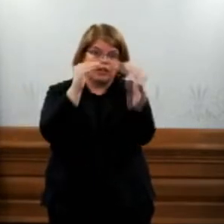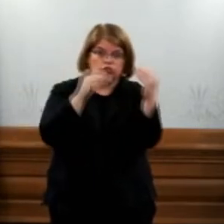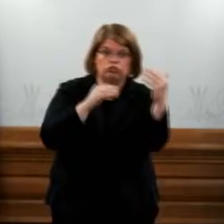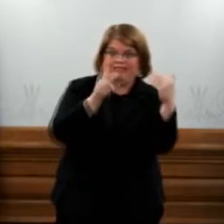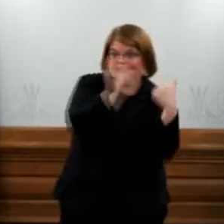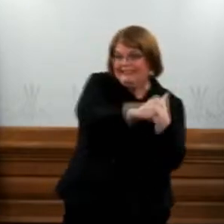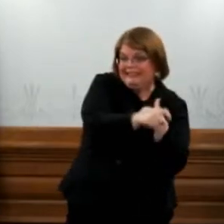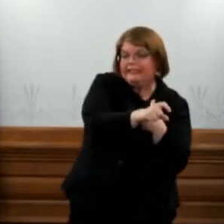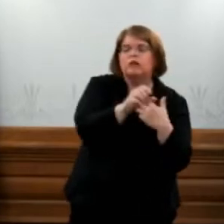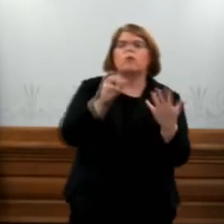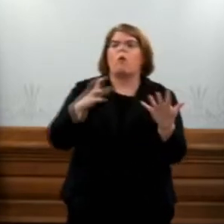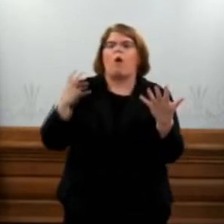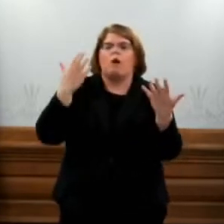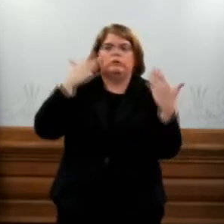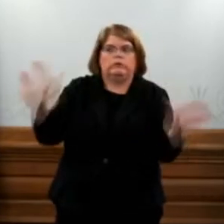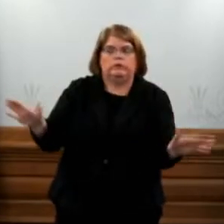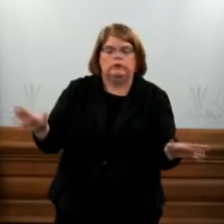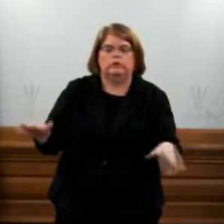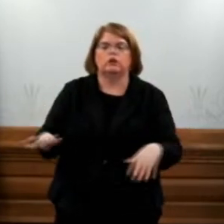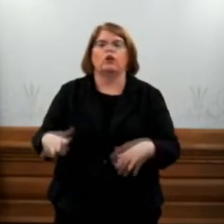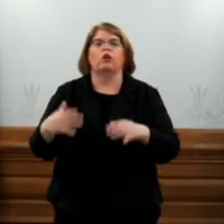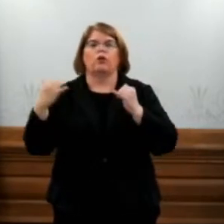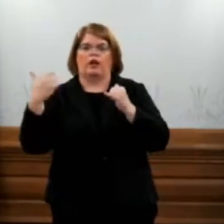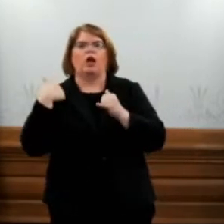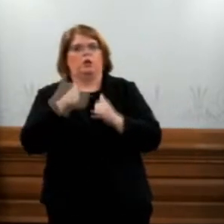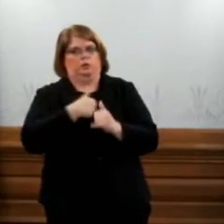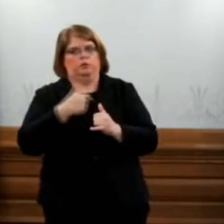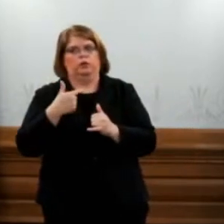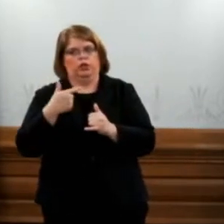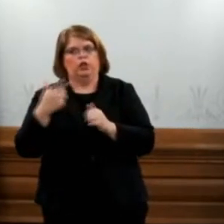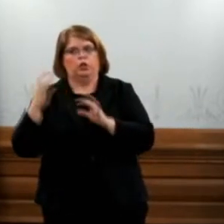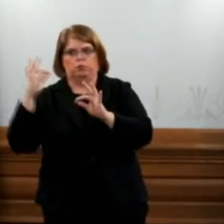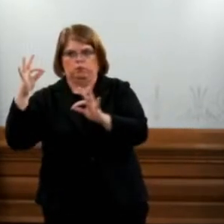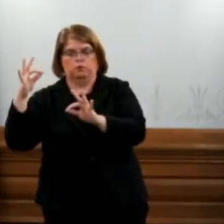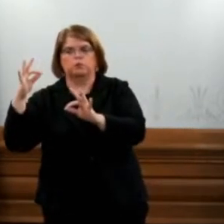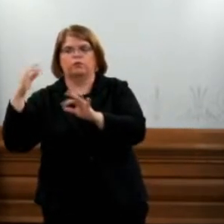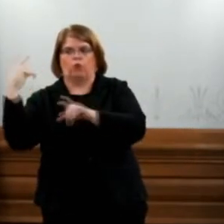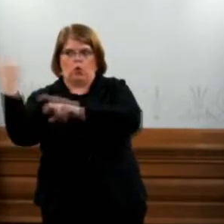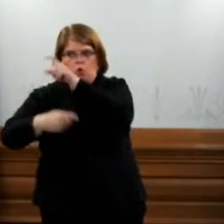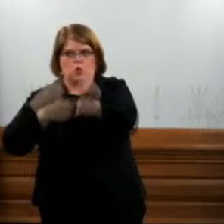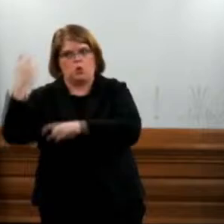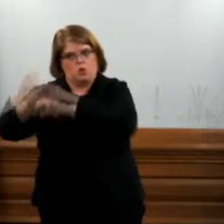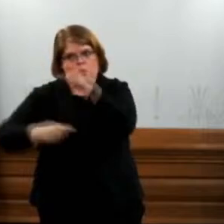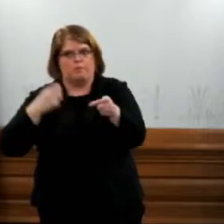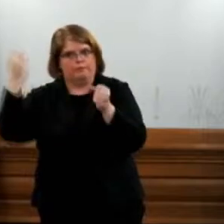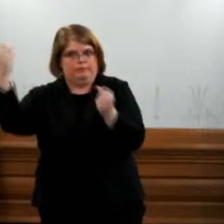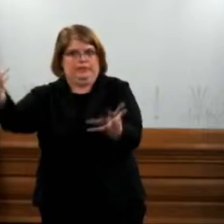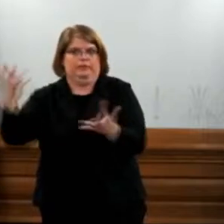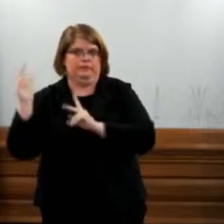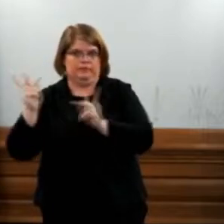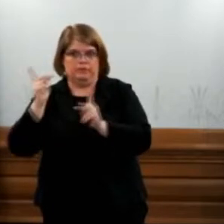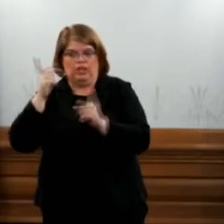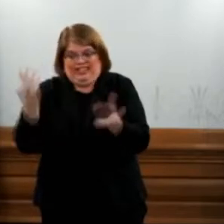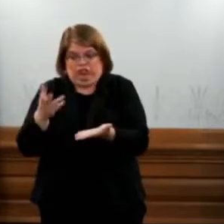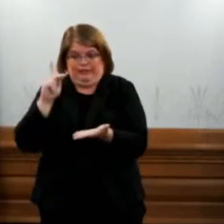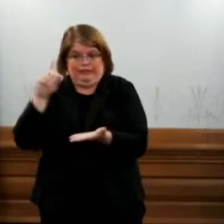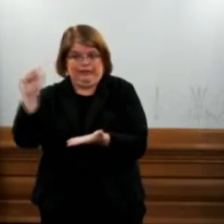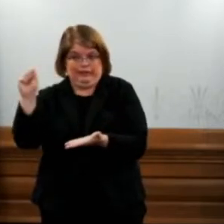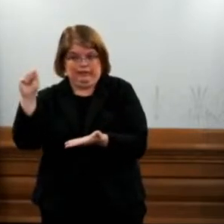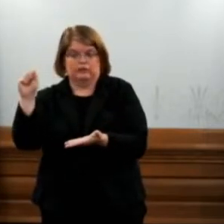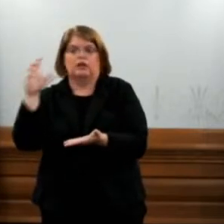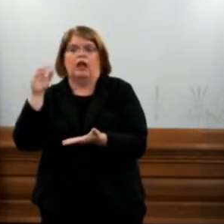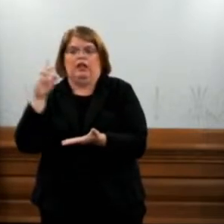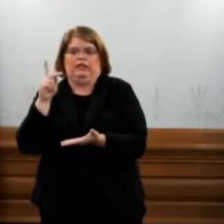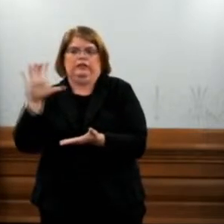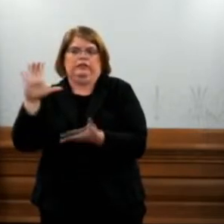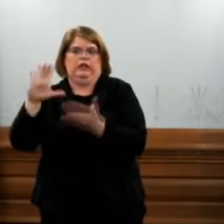now we are really good on the supply of convalescent plasma. There has been a lot of people in Kansas, in the Kansas